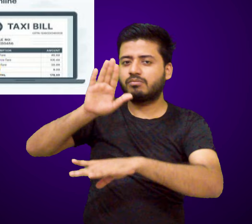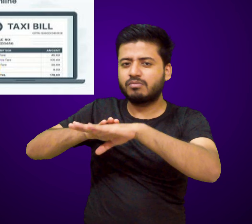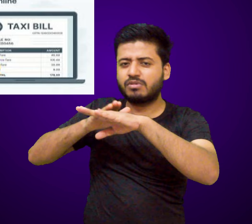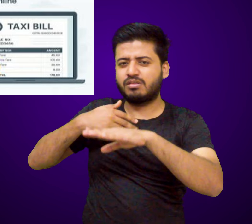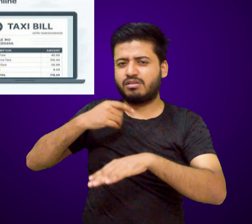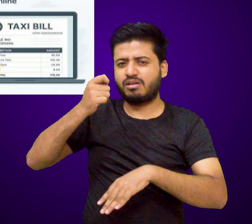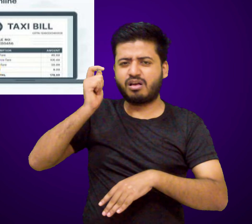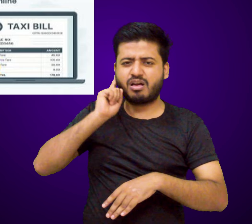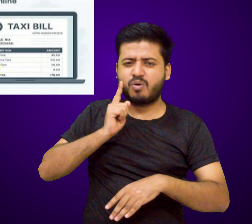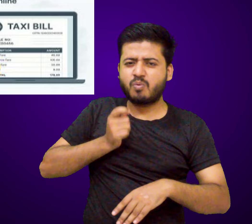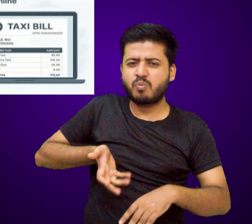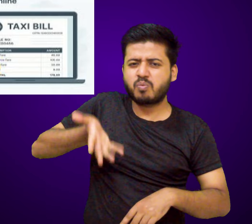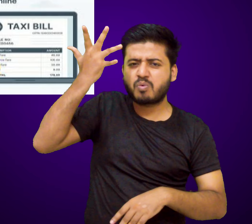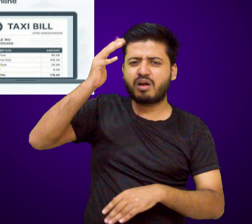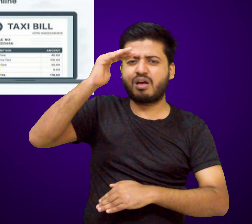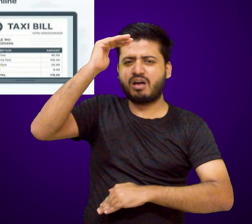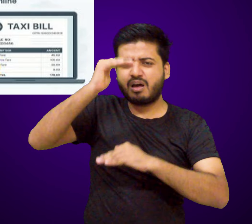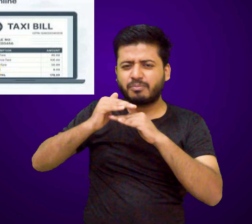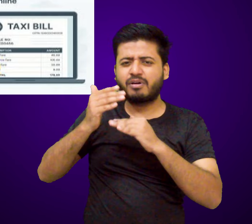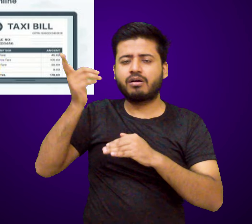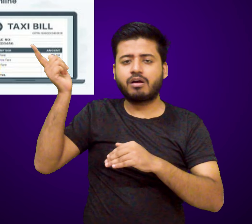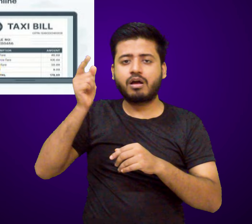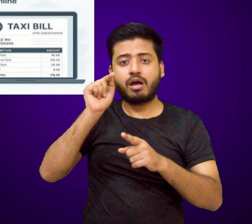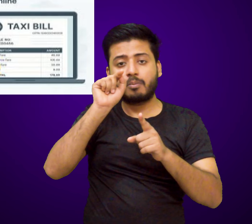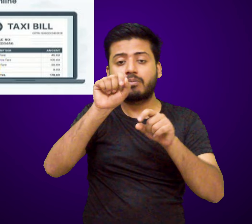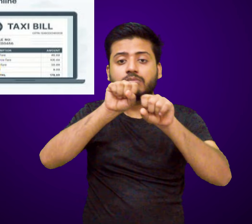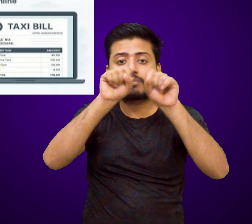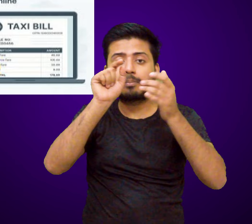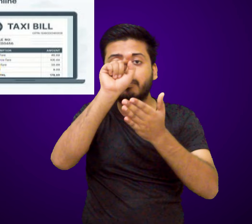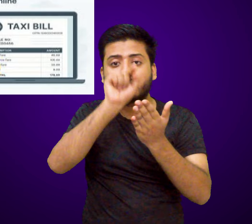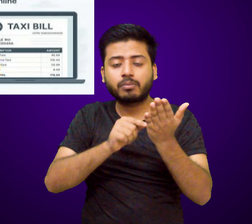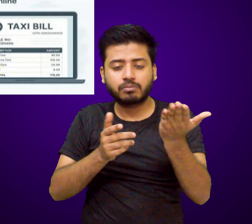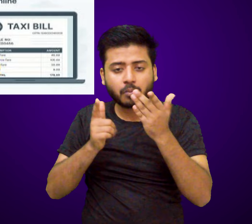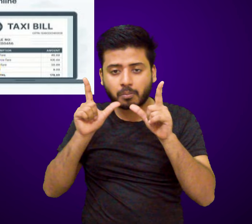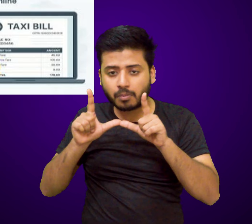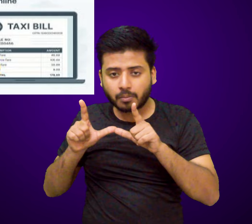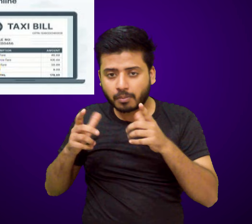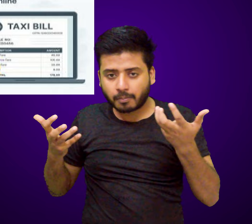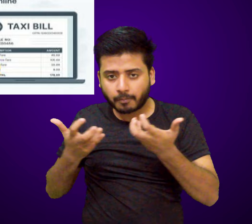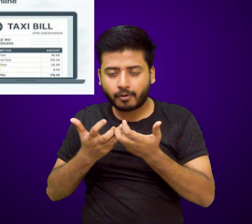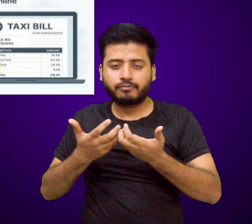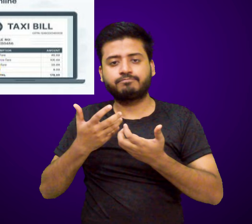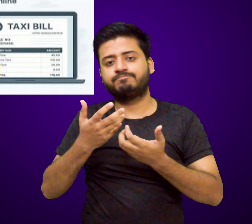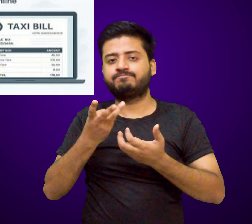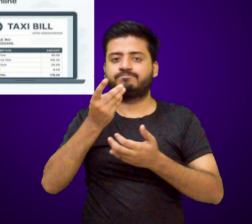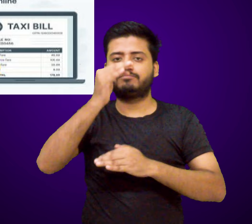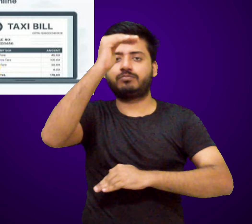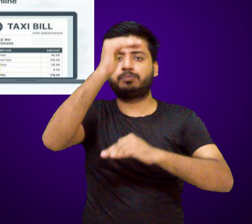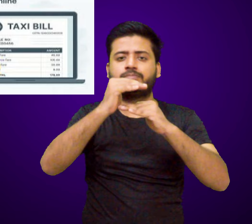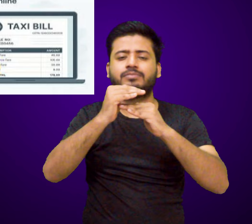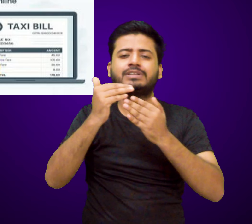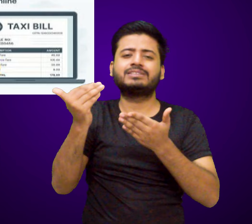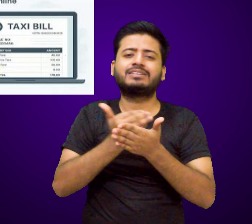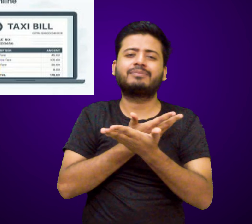consulting a tax professional to ensure you are maximizing all available deductions under sections 80U and 80DD. In